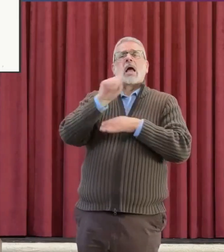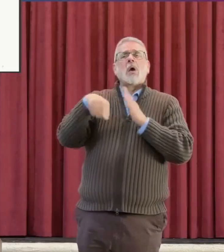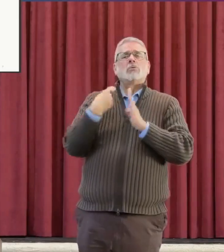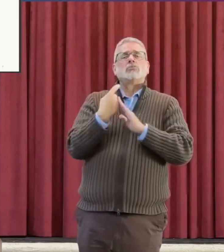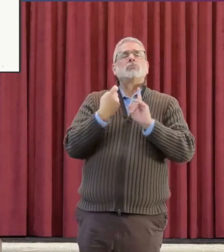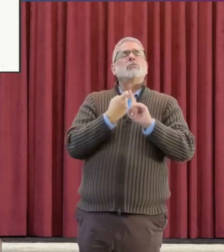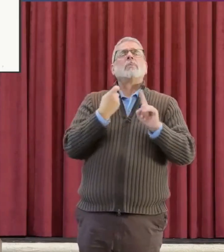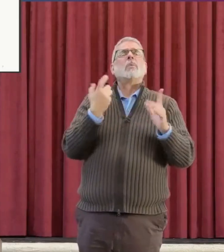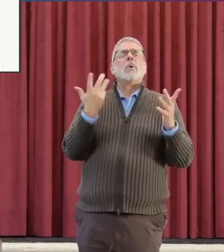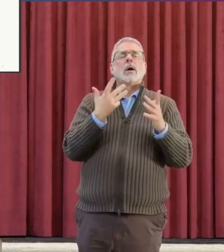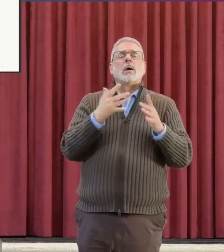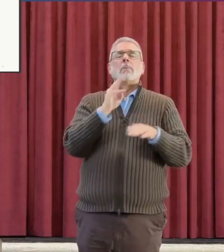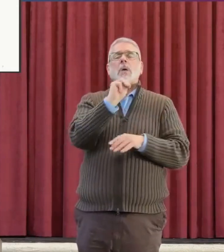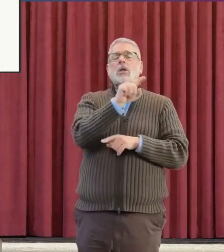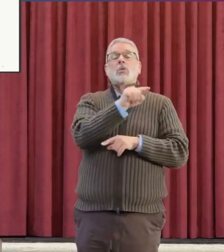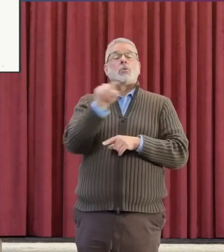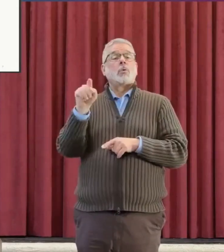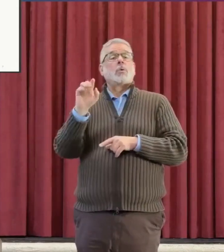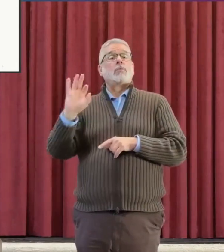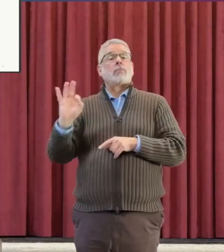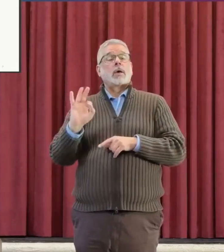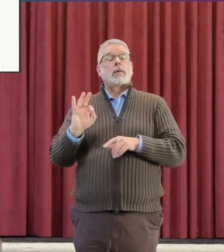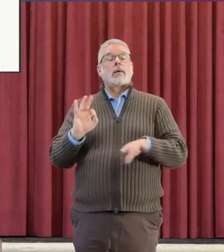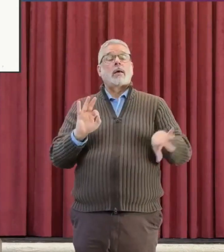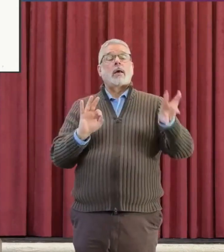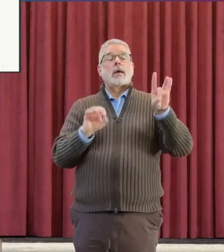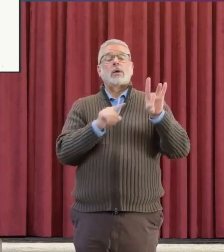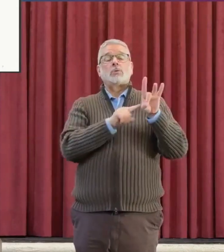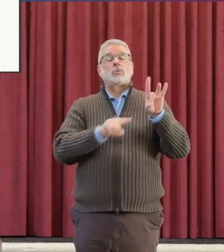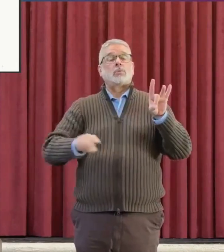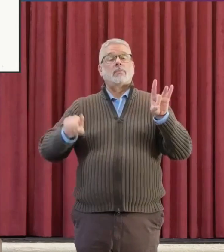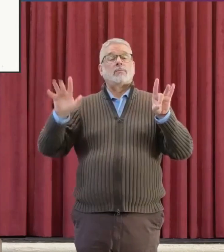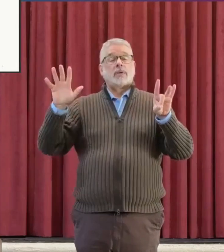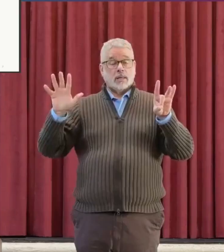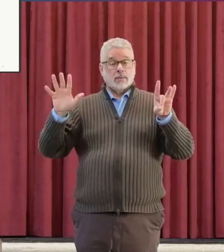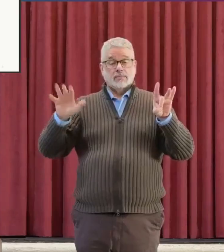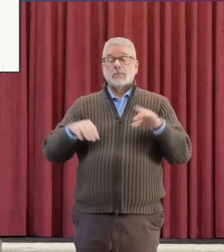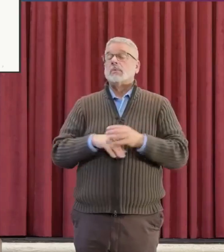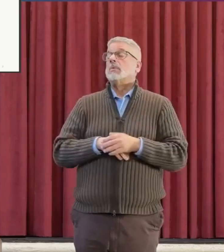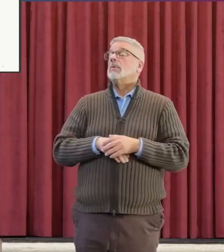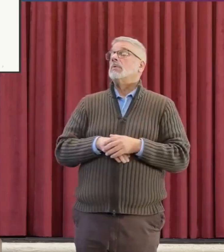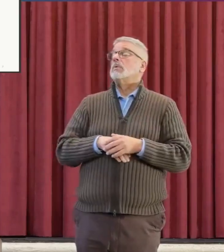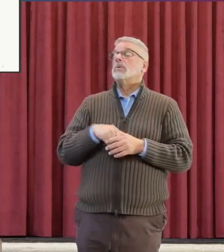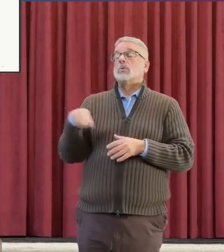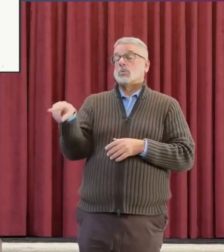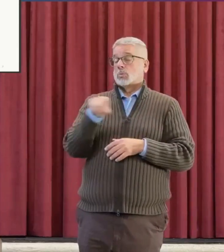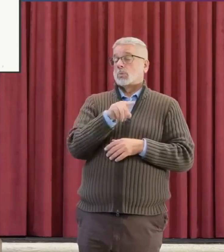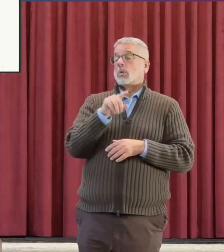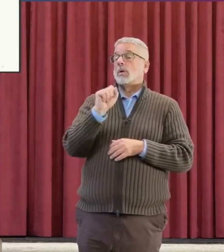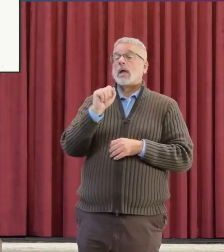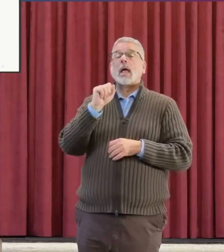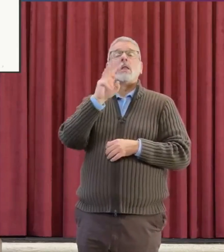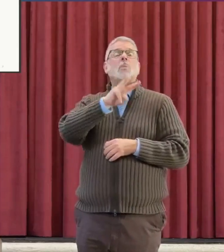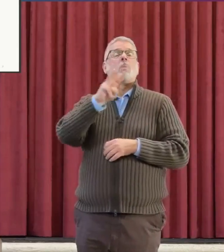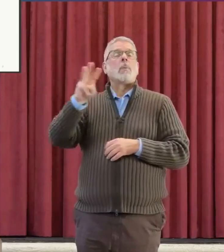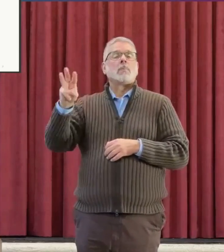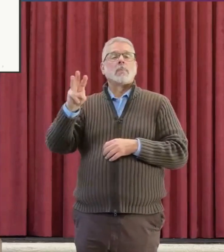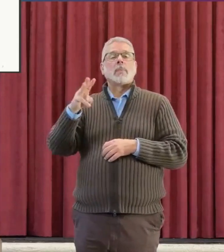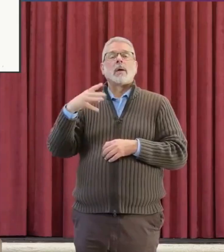from Monday through Friday, 8 a.m. to 5 p.m. And you can go to our